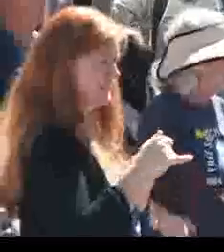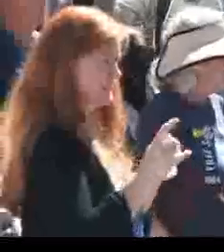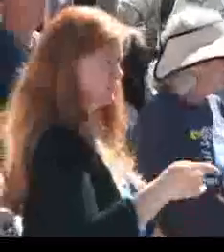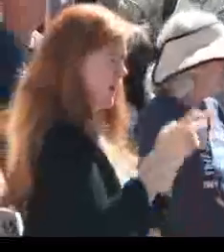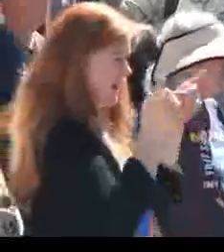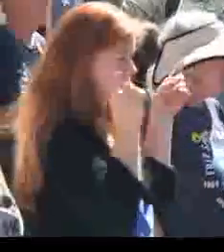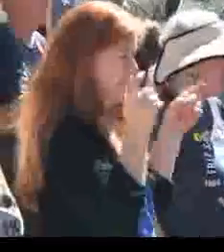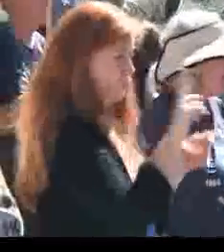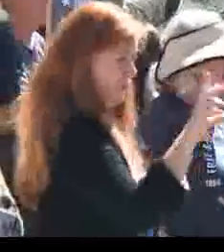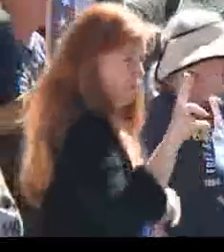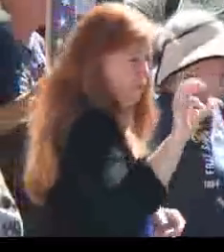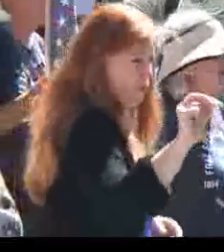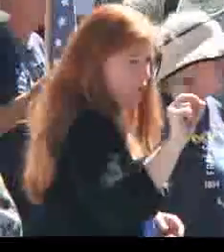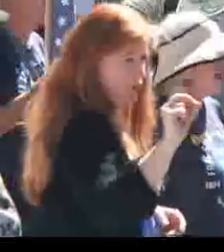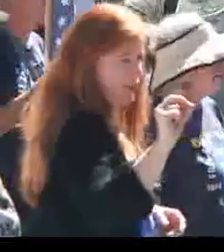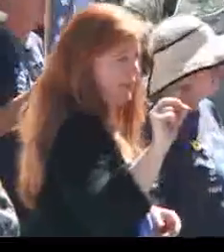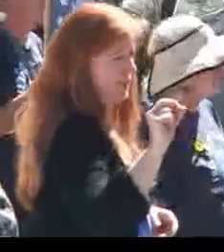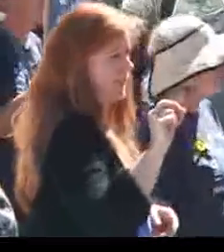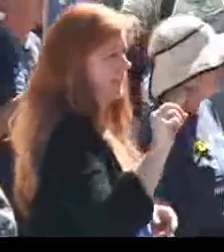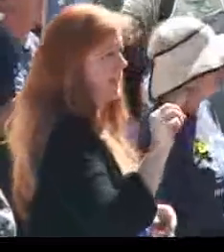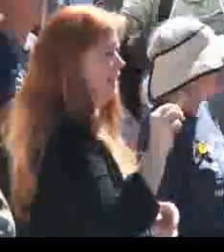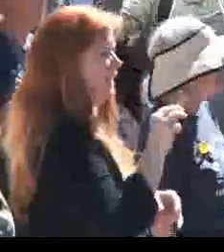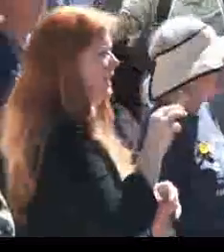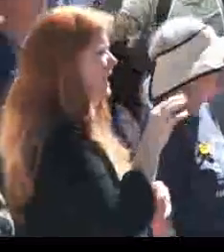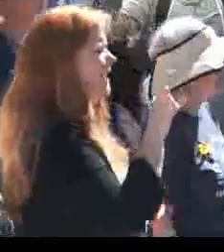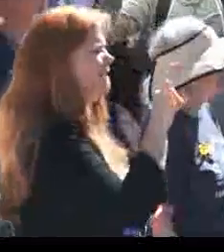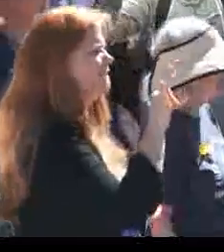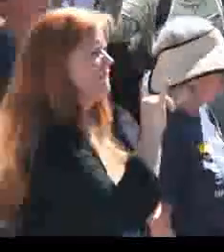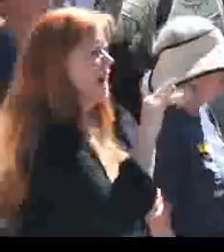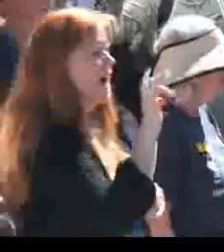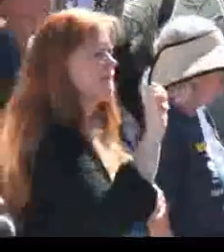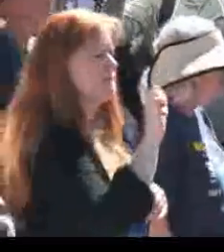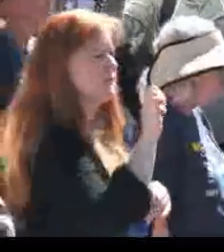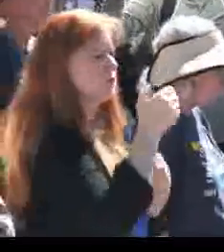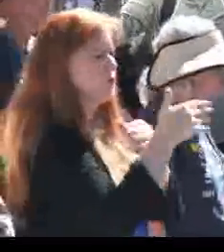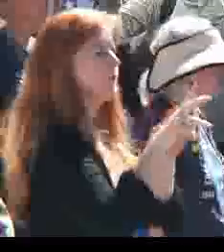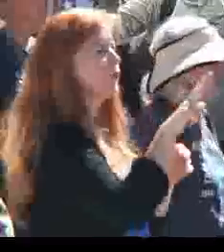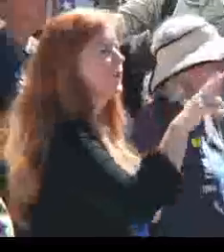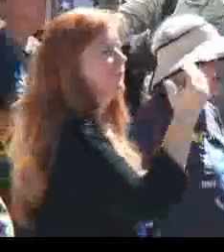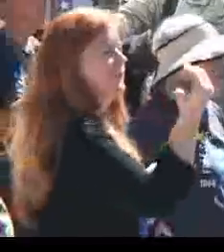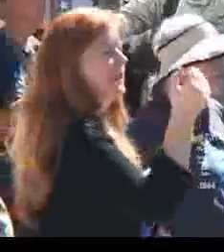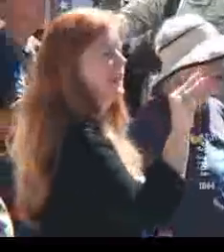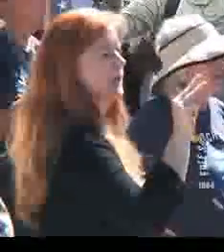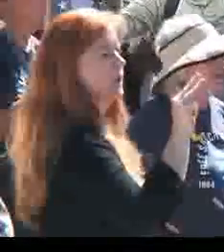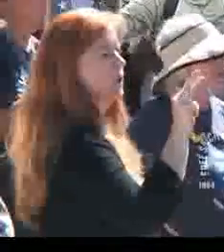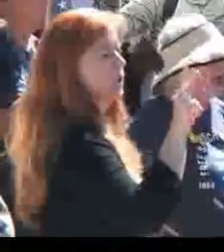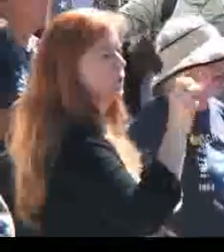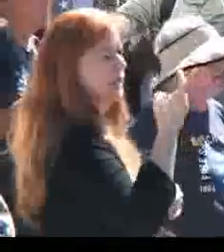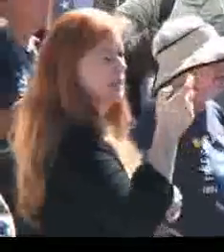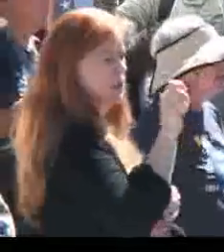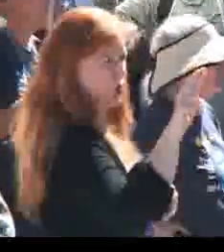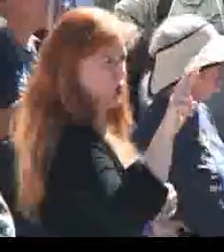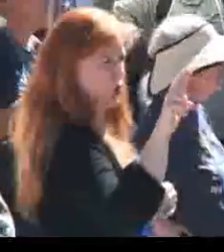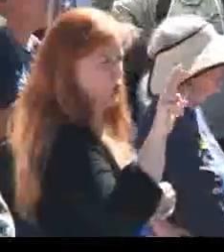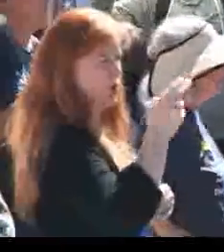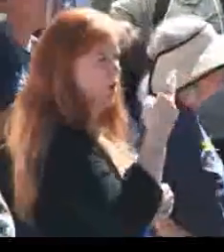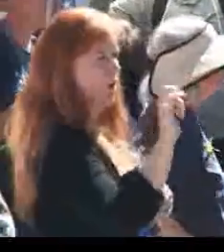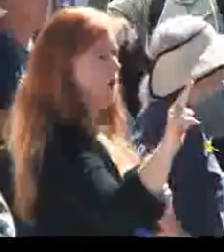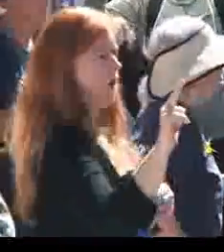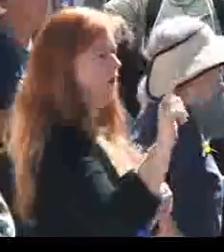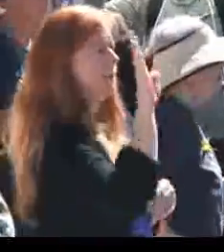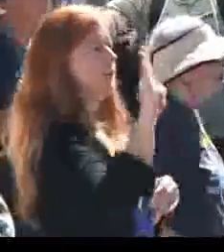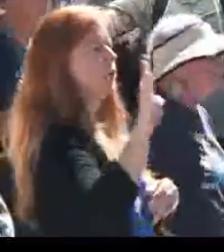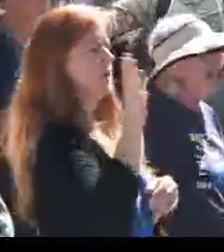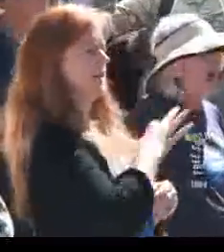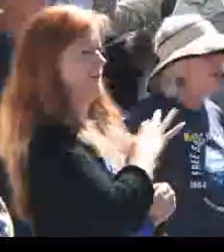at 1:30 in the Maud Fife Room, which is 315 Wheeler Hall, the Berkeley Faculty